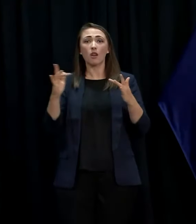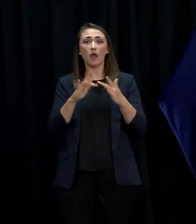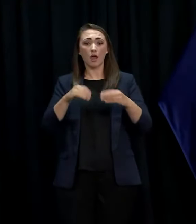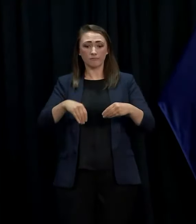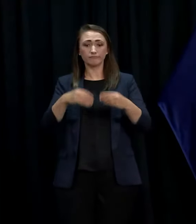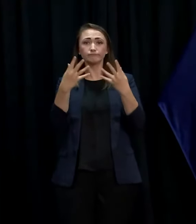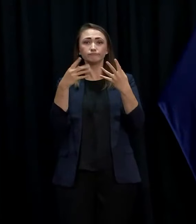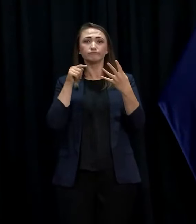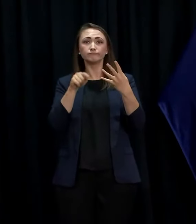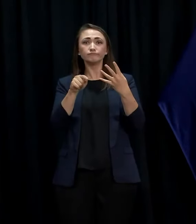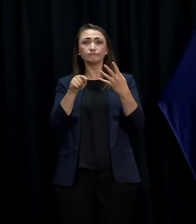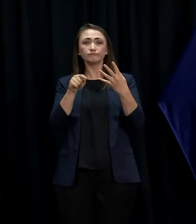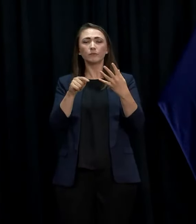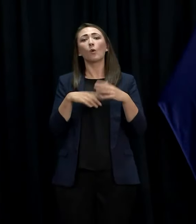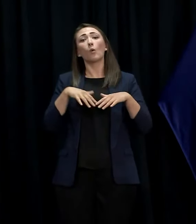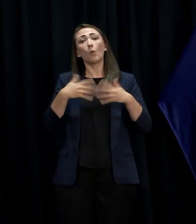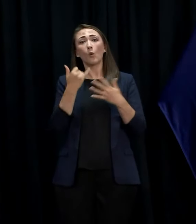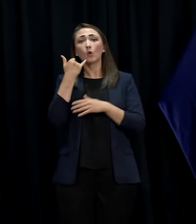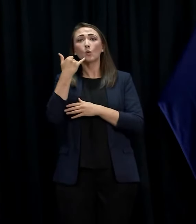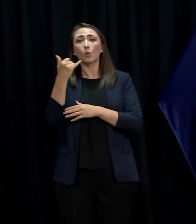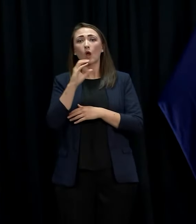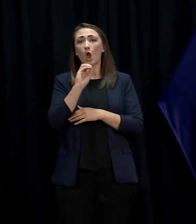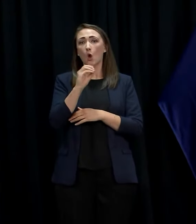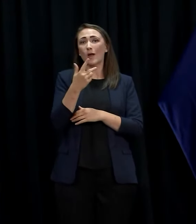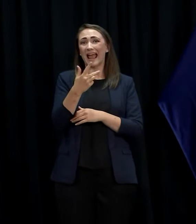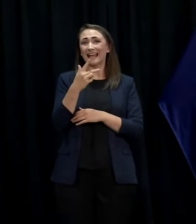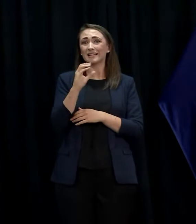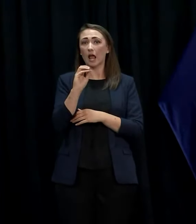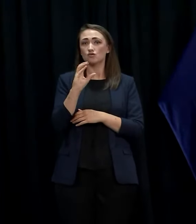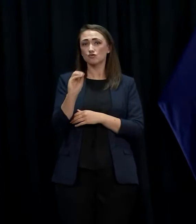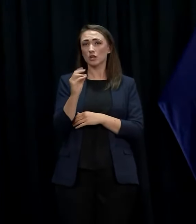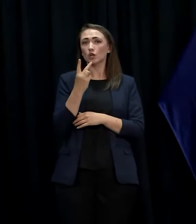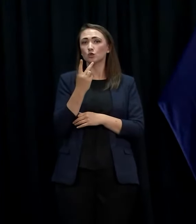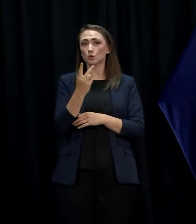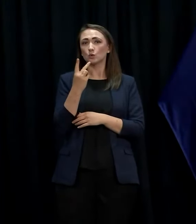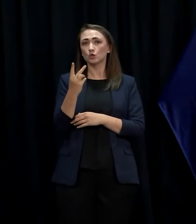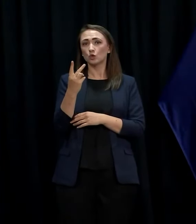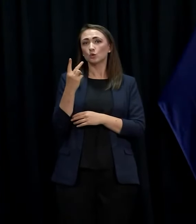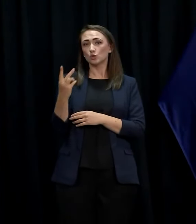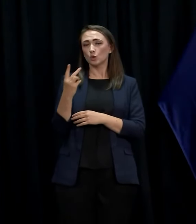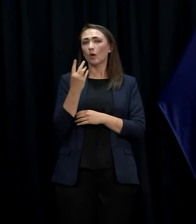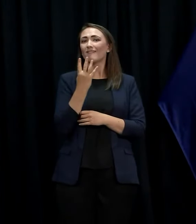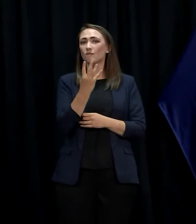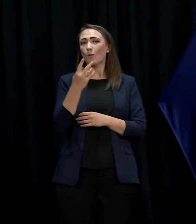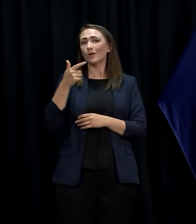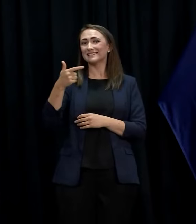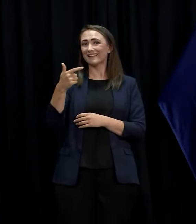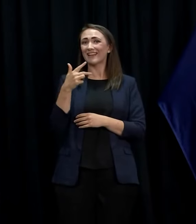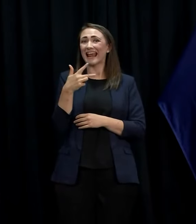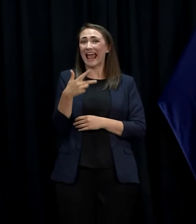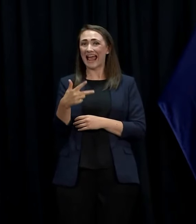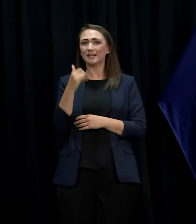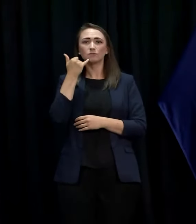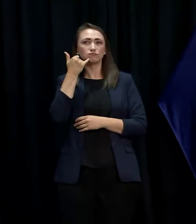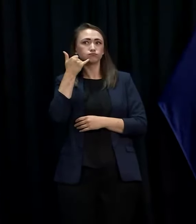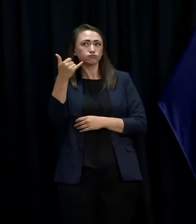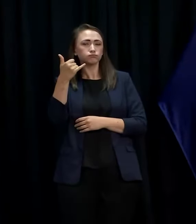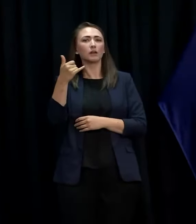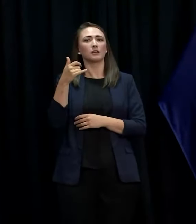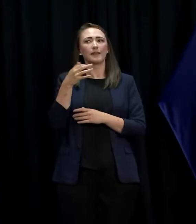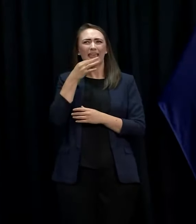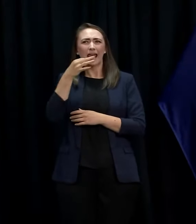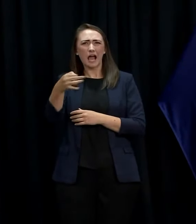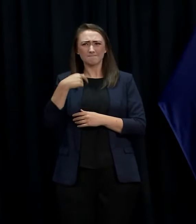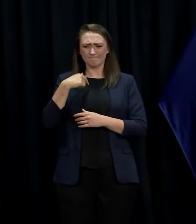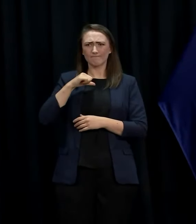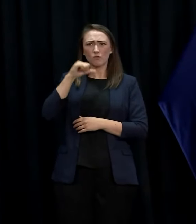assisted channel on 0800 222 478. The local provider will discuss the most appropriate